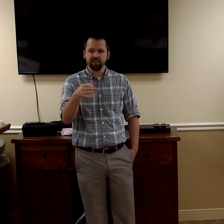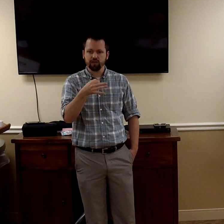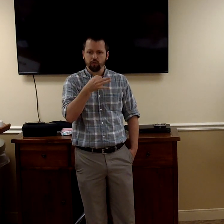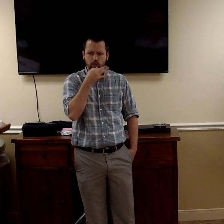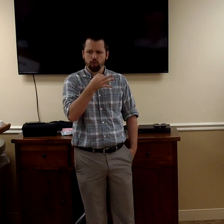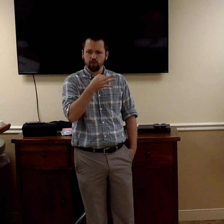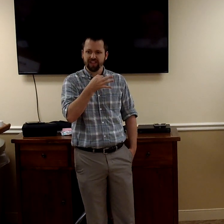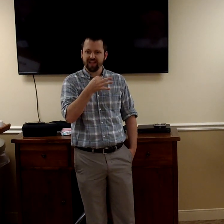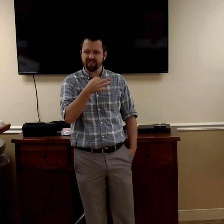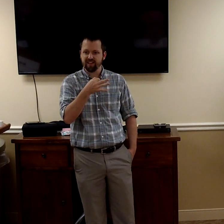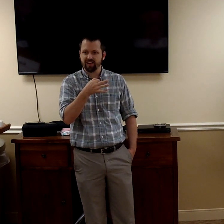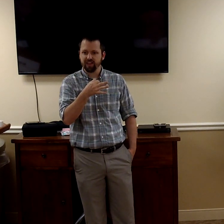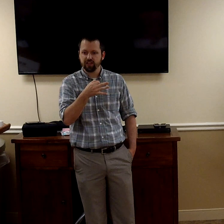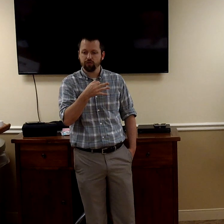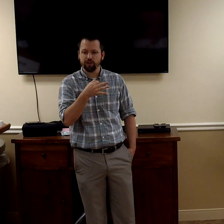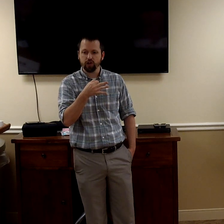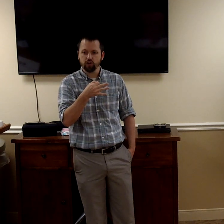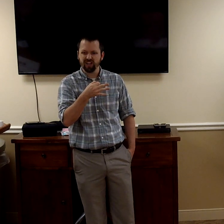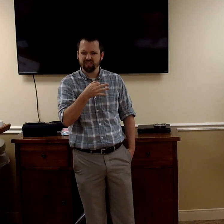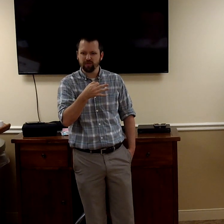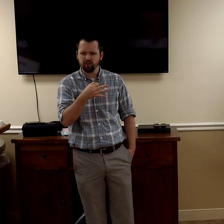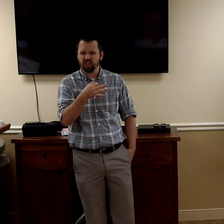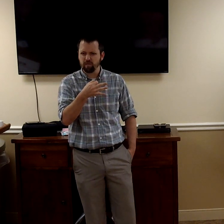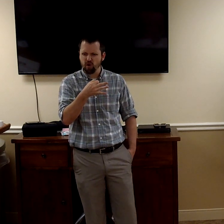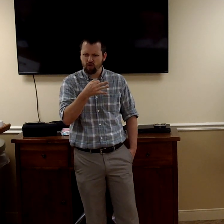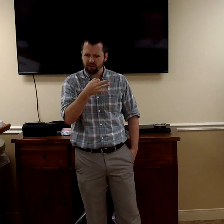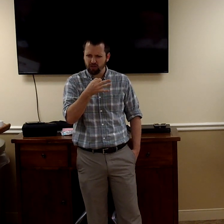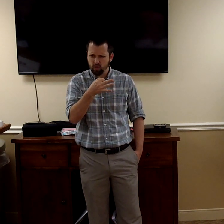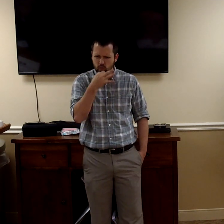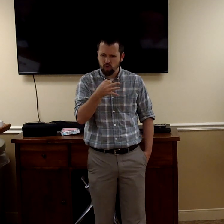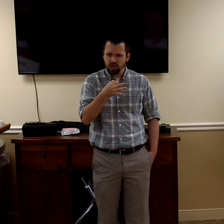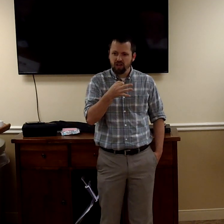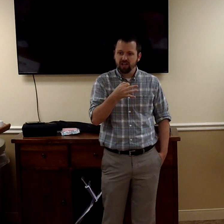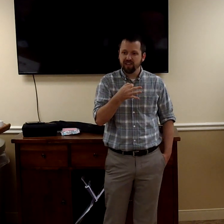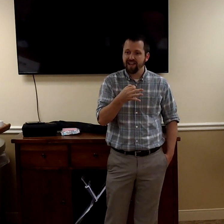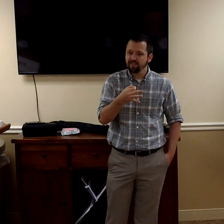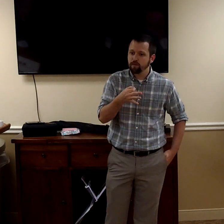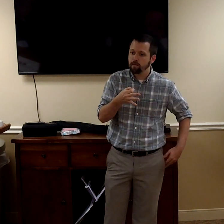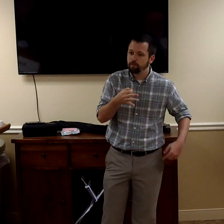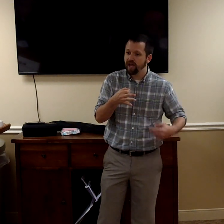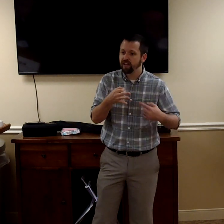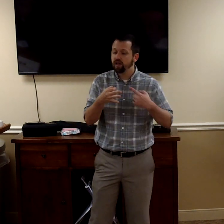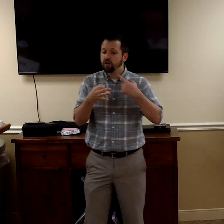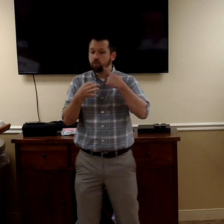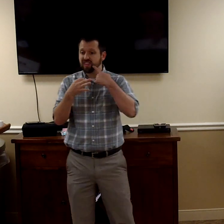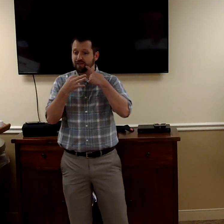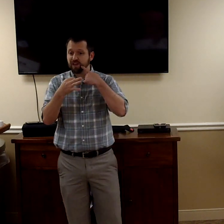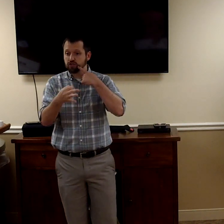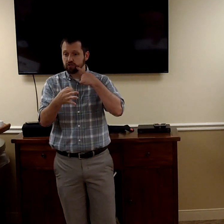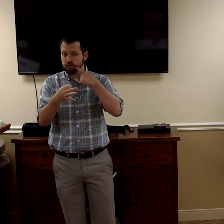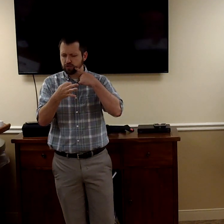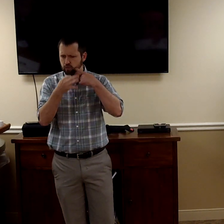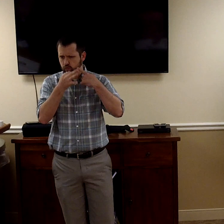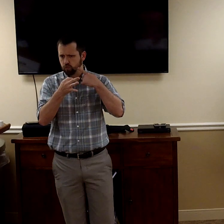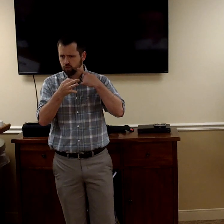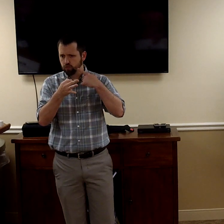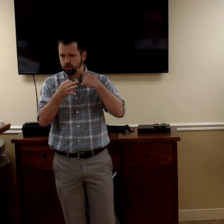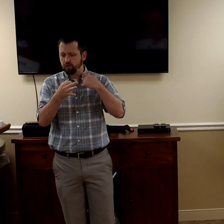of like that sign. Right. Like you're very good at something, you did it Yes, perfectly. Perfect, Yes, Like when you- but with that facial expression. right.